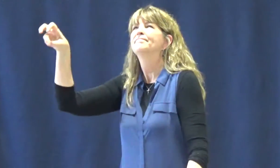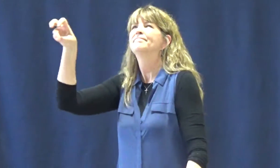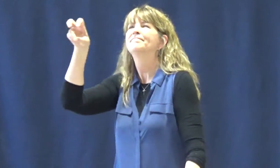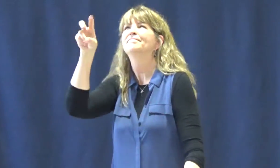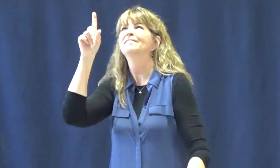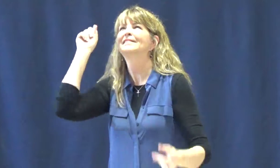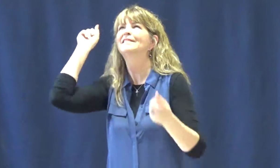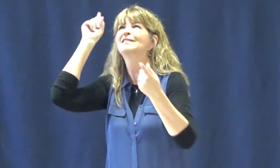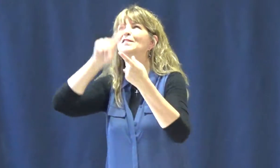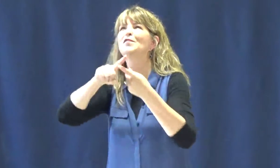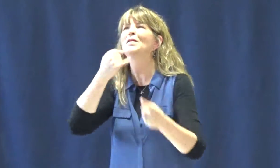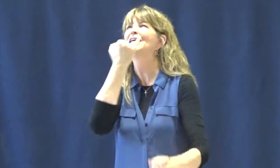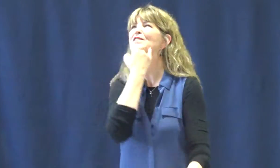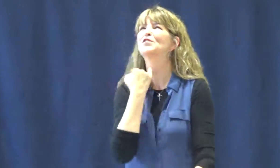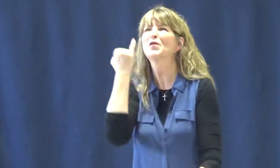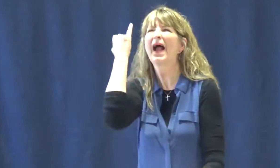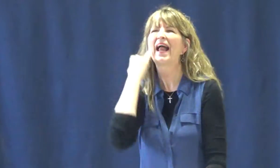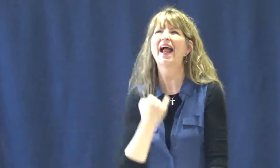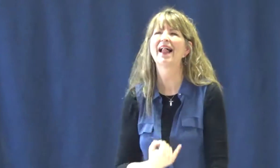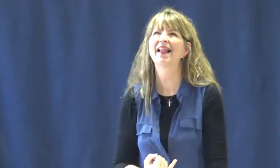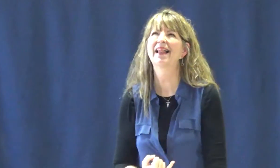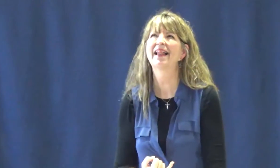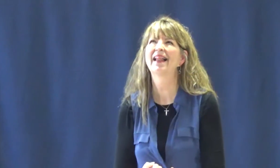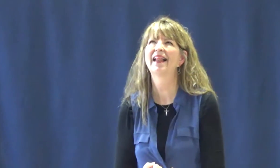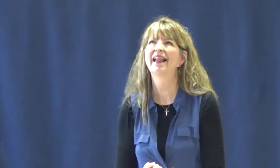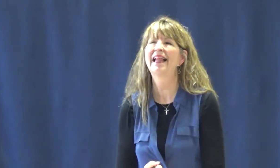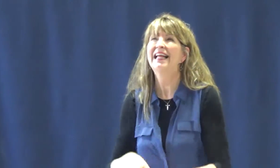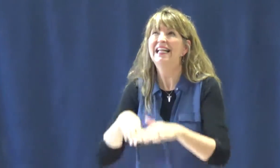journey to Israel,